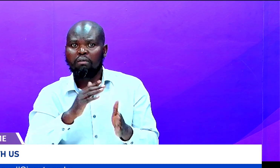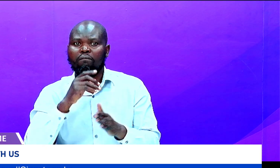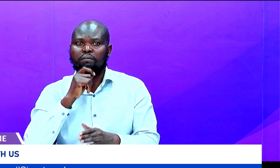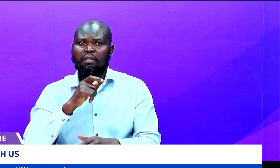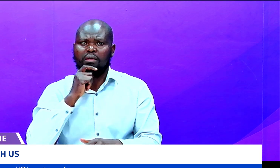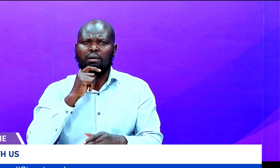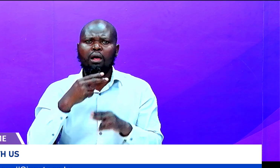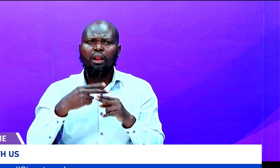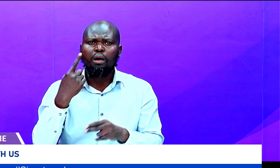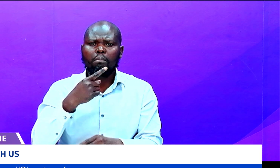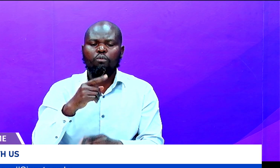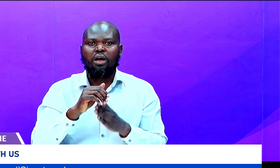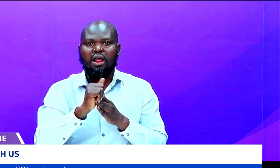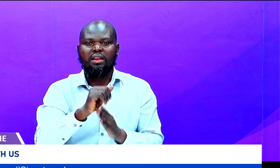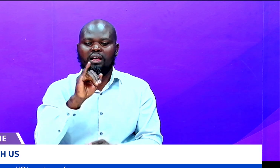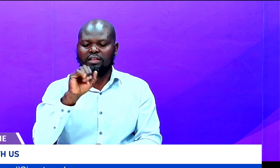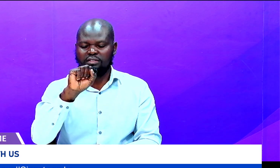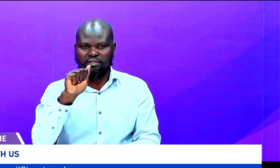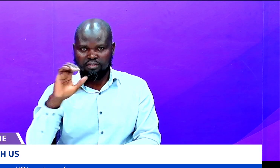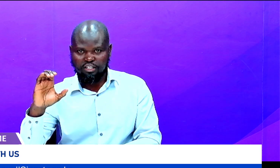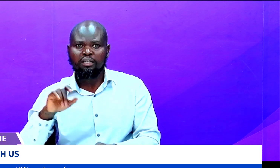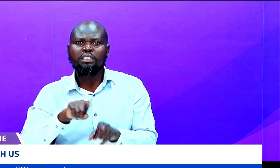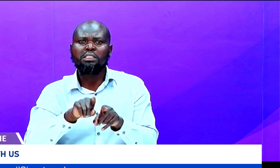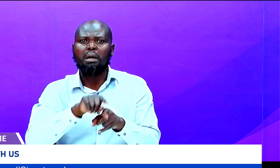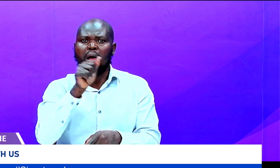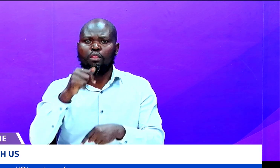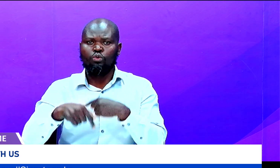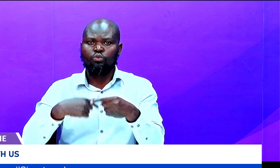Kimani Ichung'wah following the death of his father Mzee Isaac Ngugi.